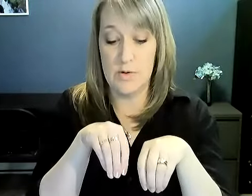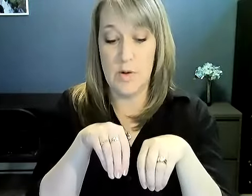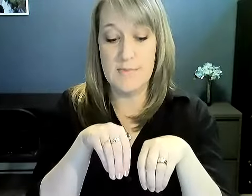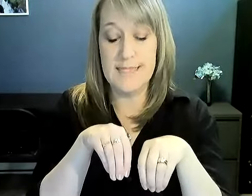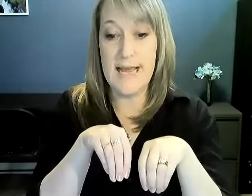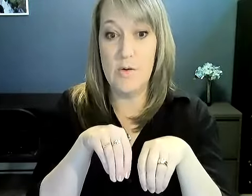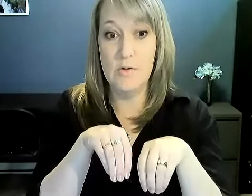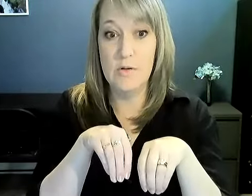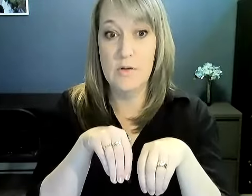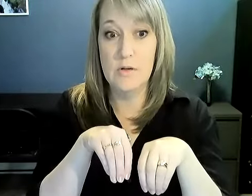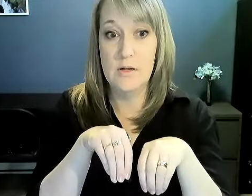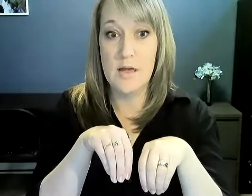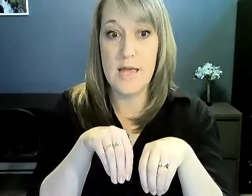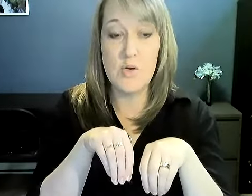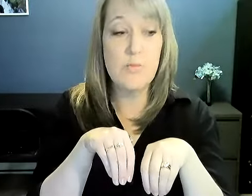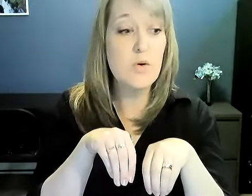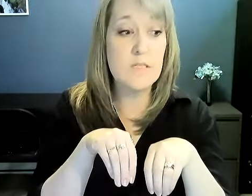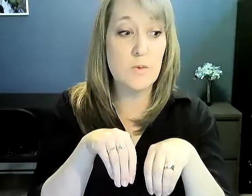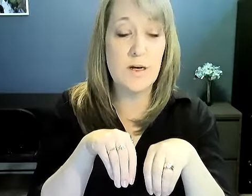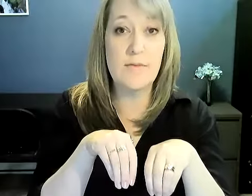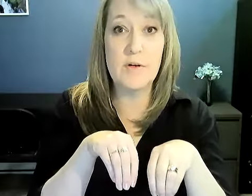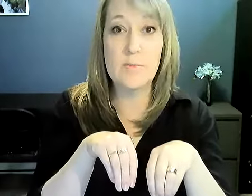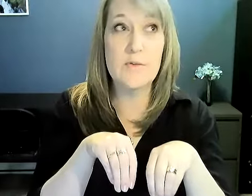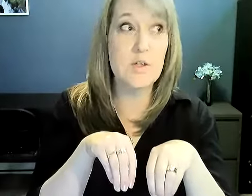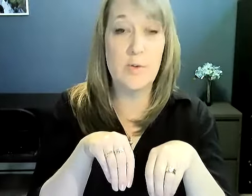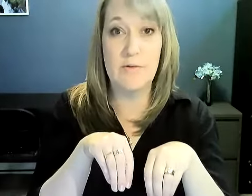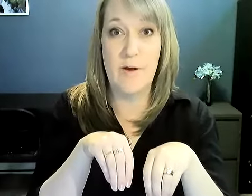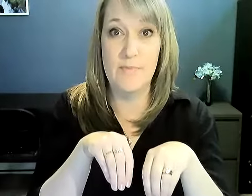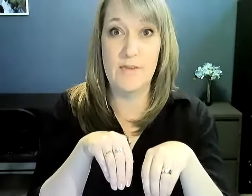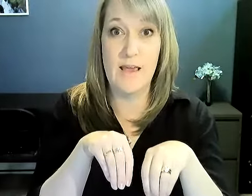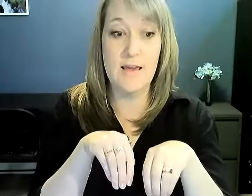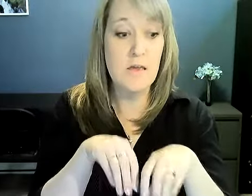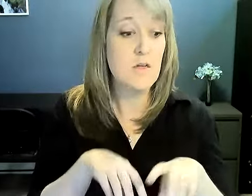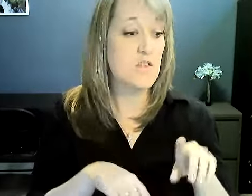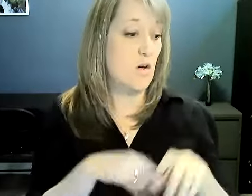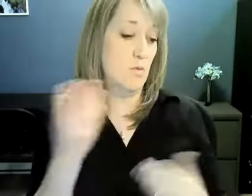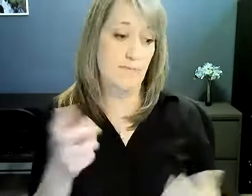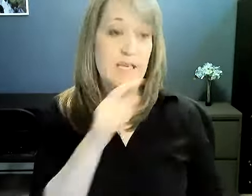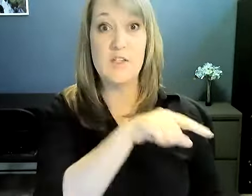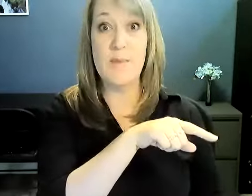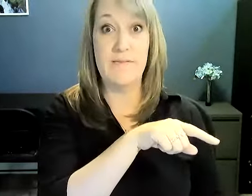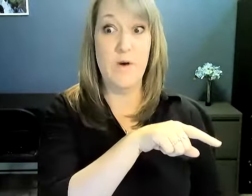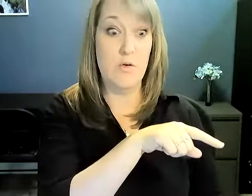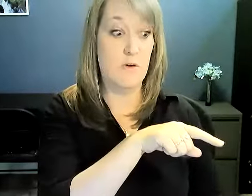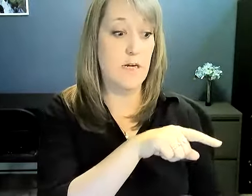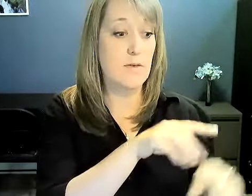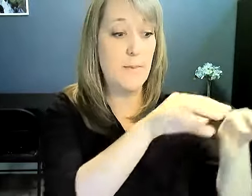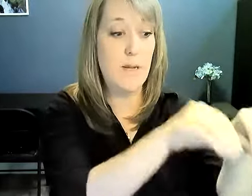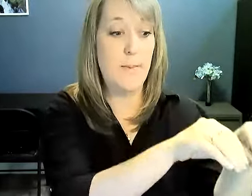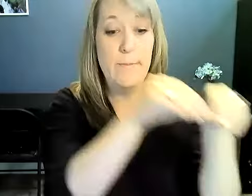palms down and you move to wherever you're moving to and from. Okay, so here's my phone over here, right? I'm gonna move